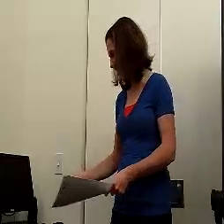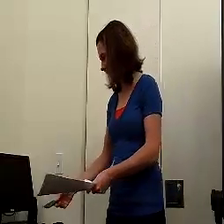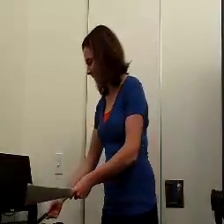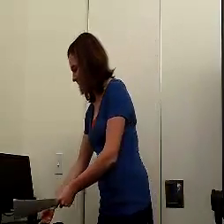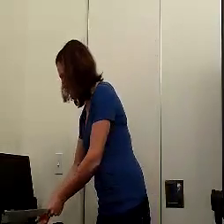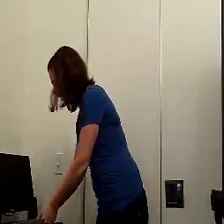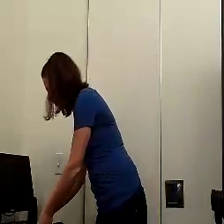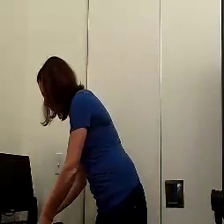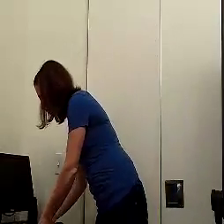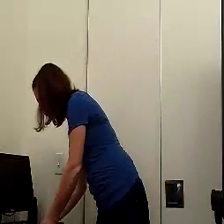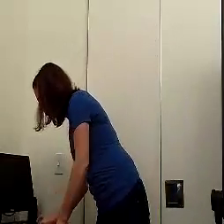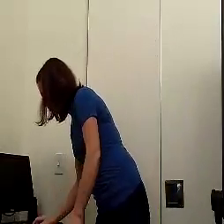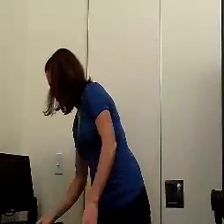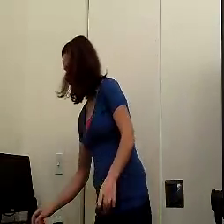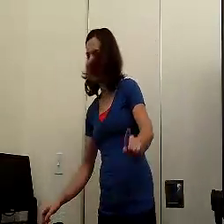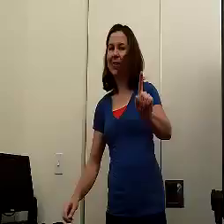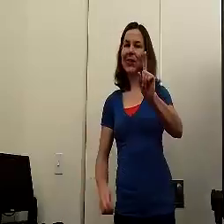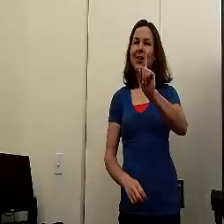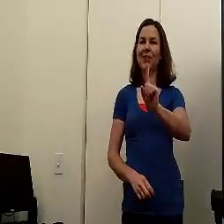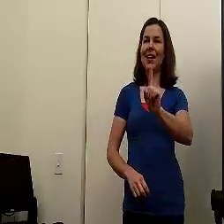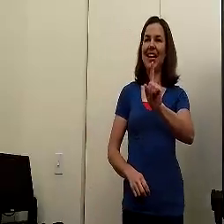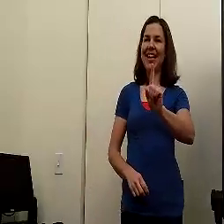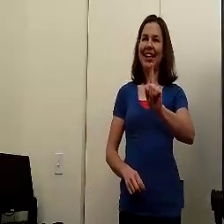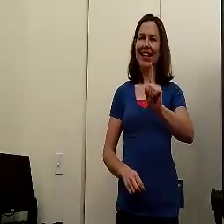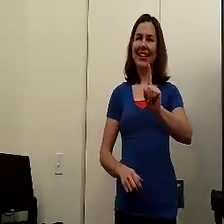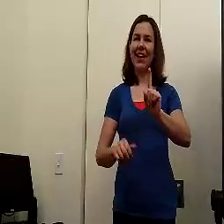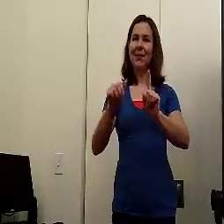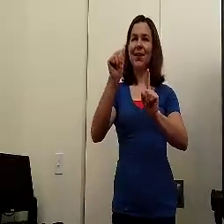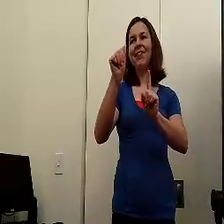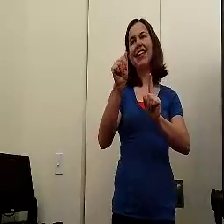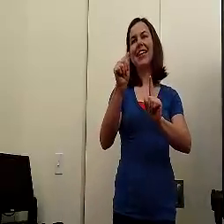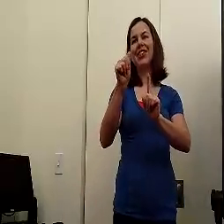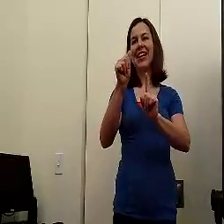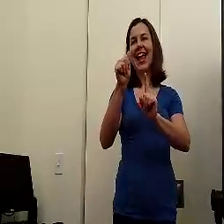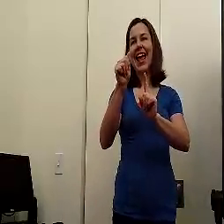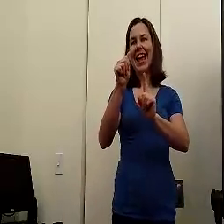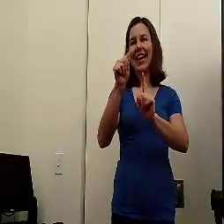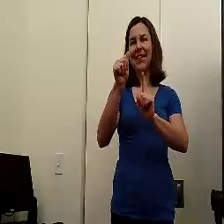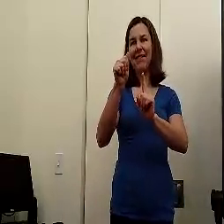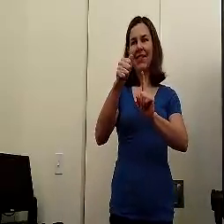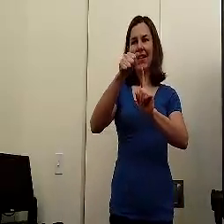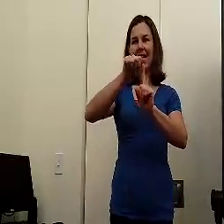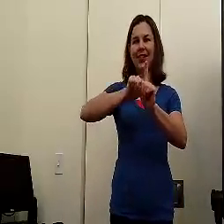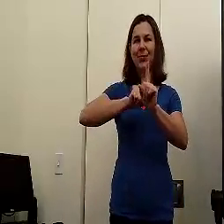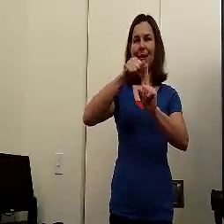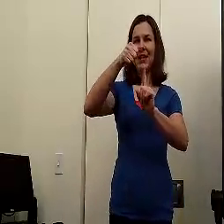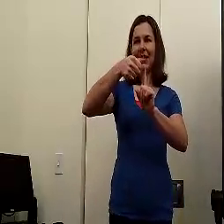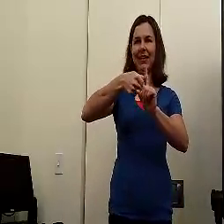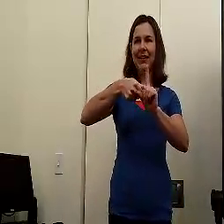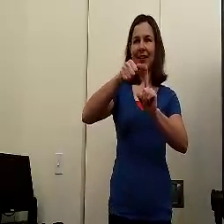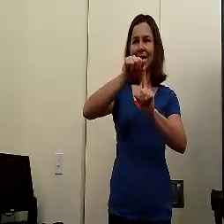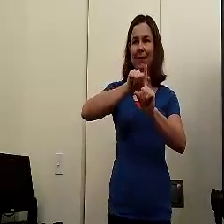Yeah, okay. So your right hand is up, your left hand's actually an A as you peel that's right. your